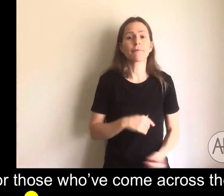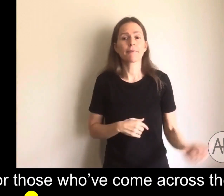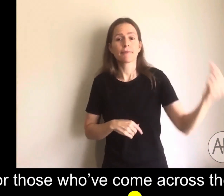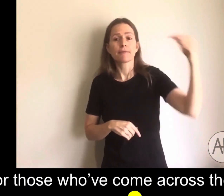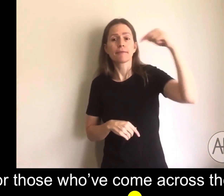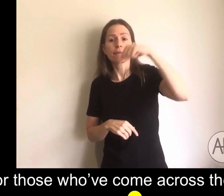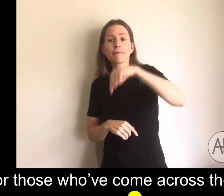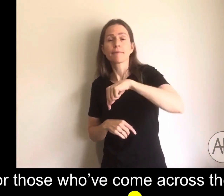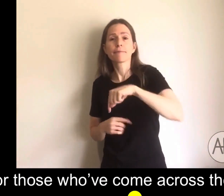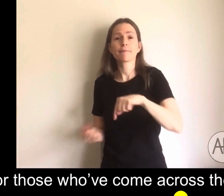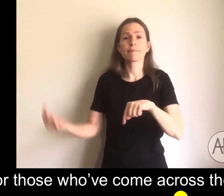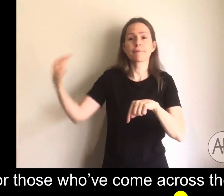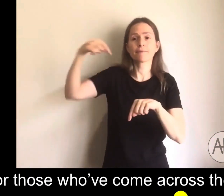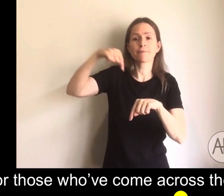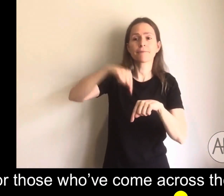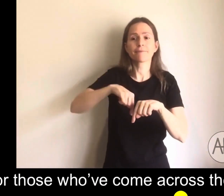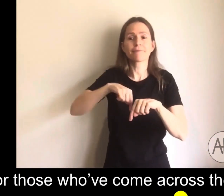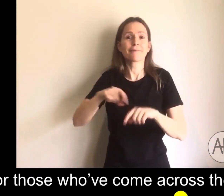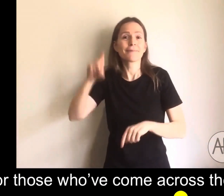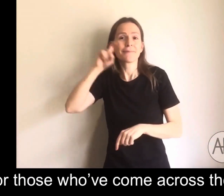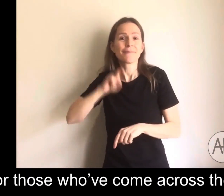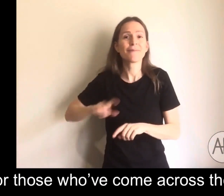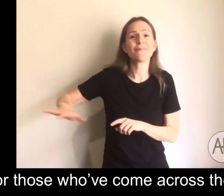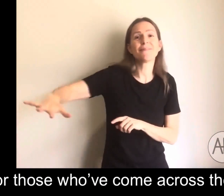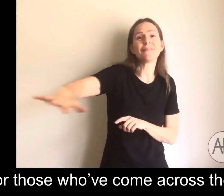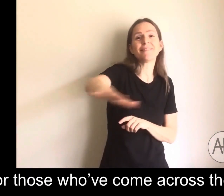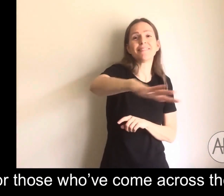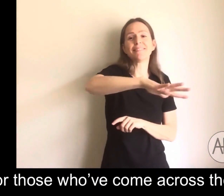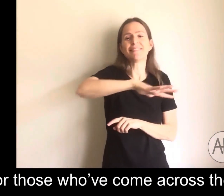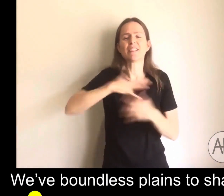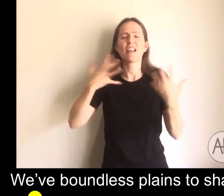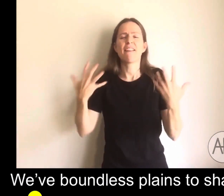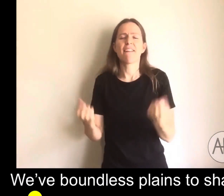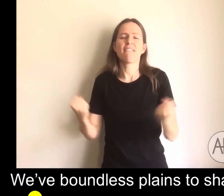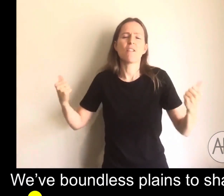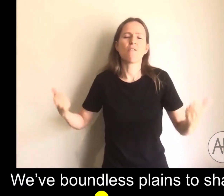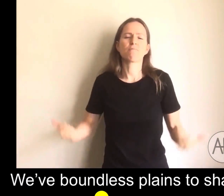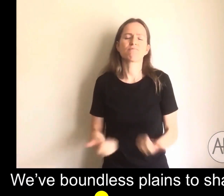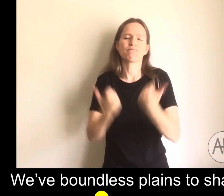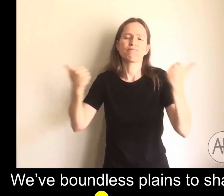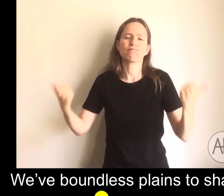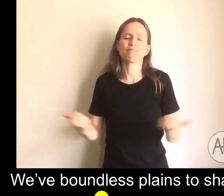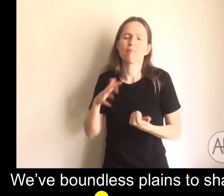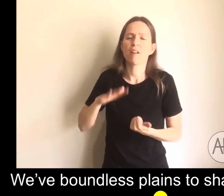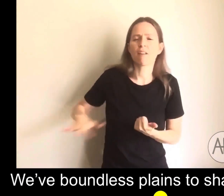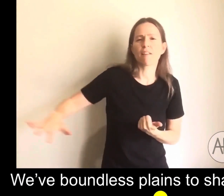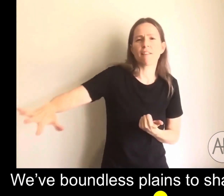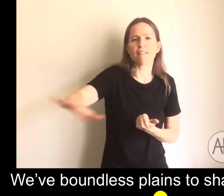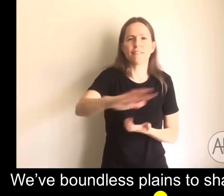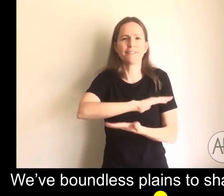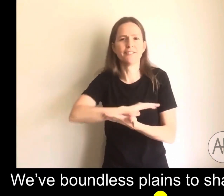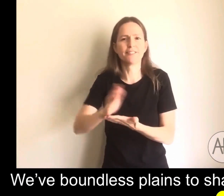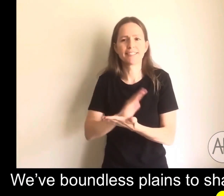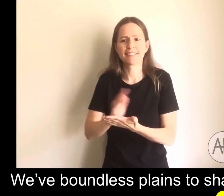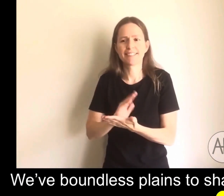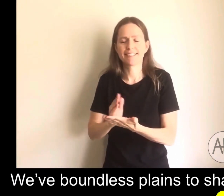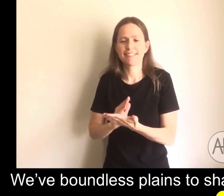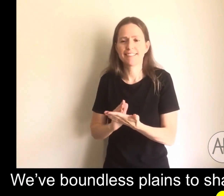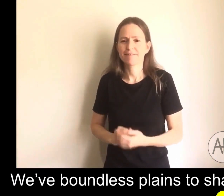to come across the seas with boundless plans to